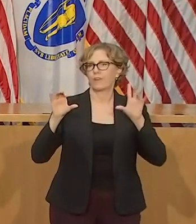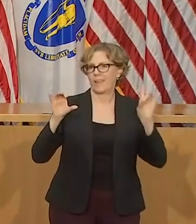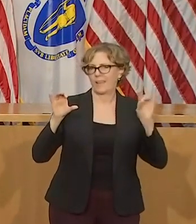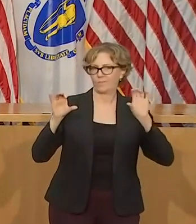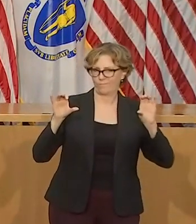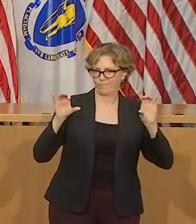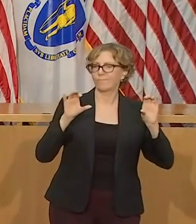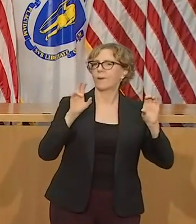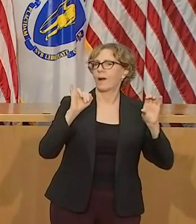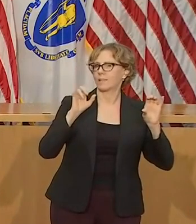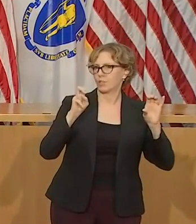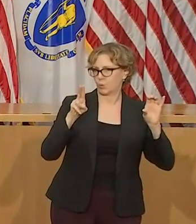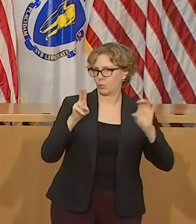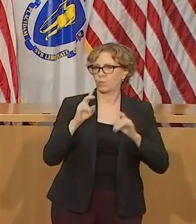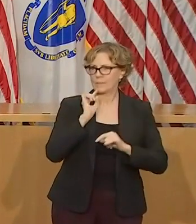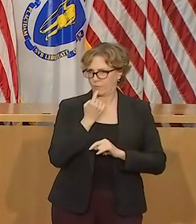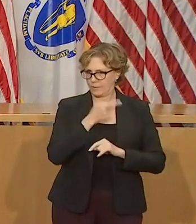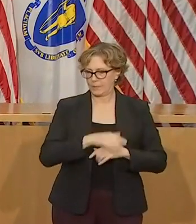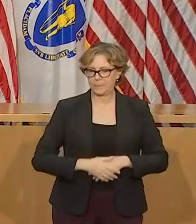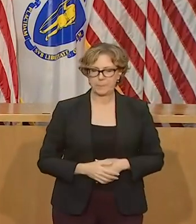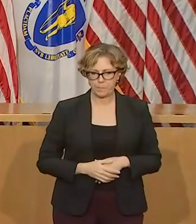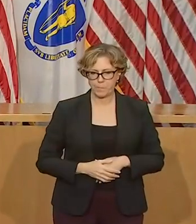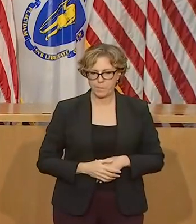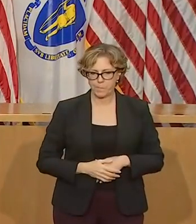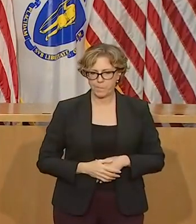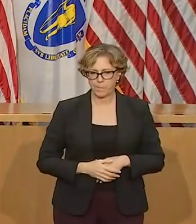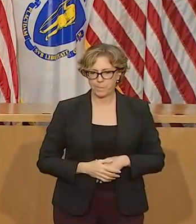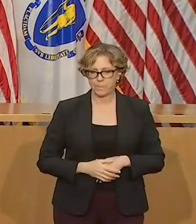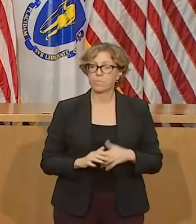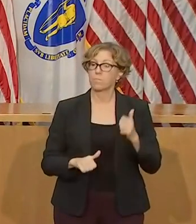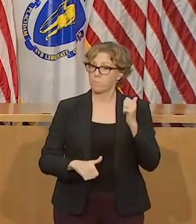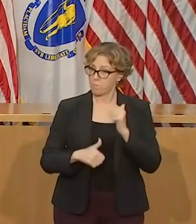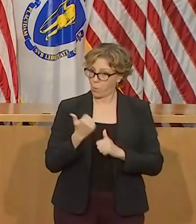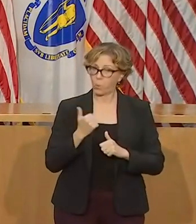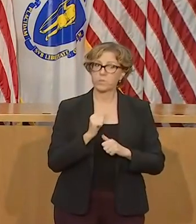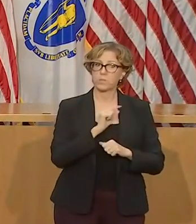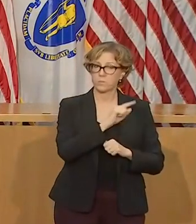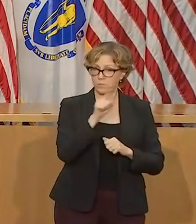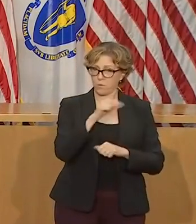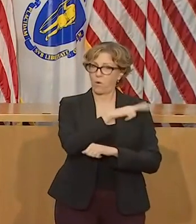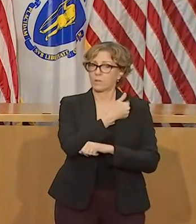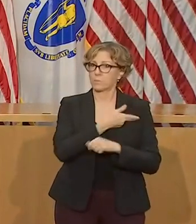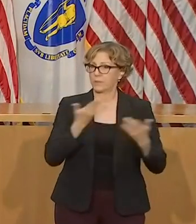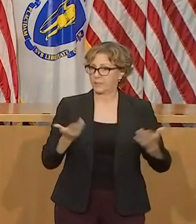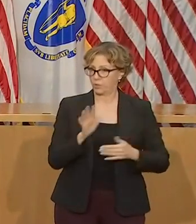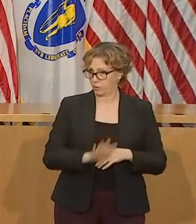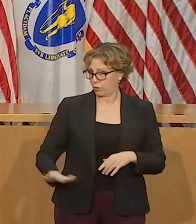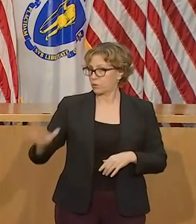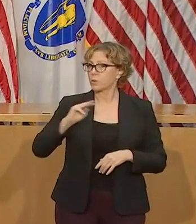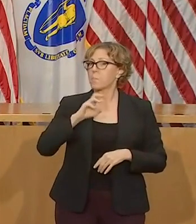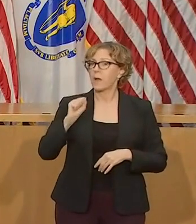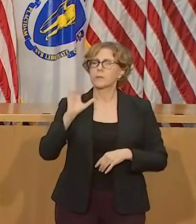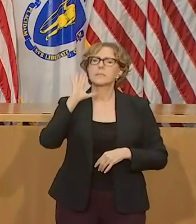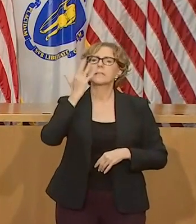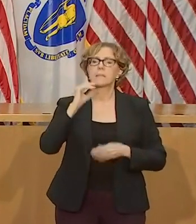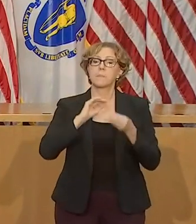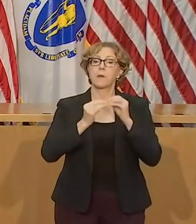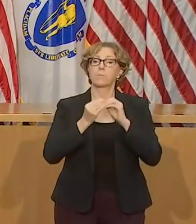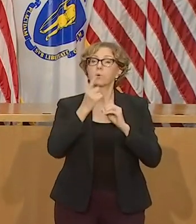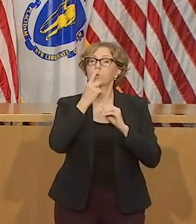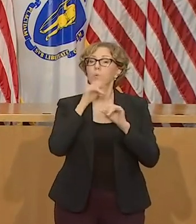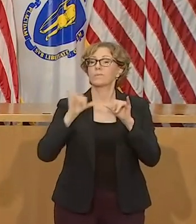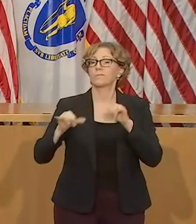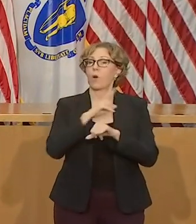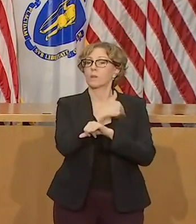with most of the hospital systems in Massachusetts. Those numbers fell again last night, which will show up in the reporting that's released